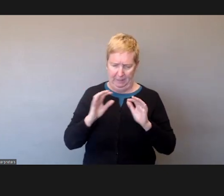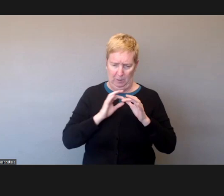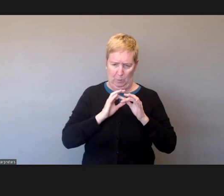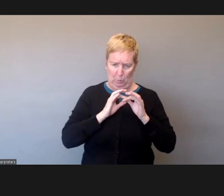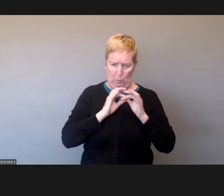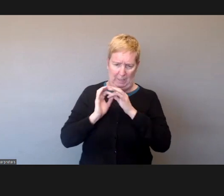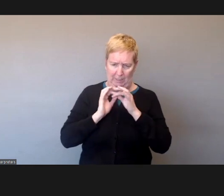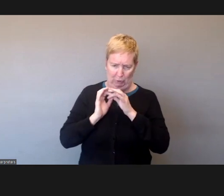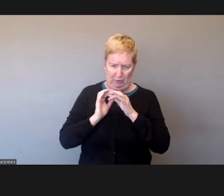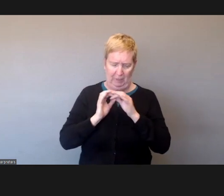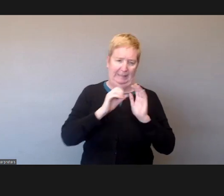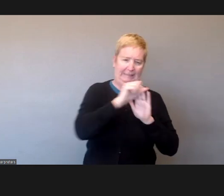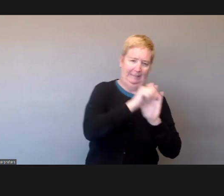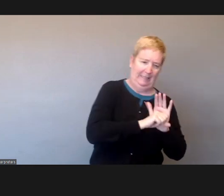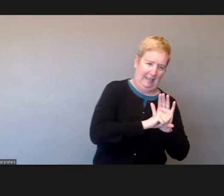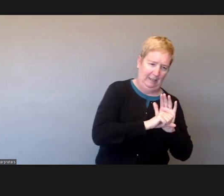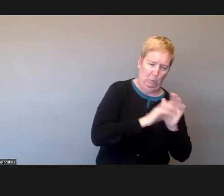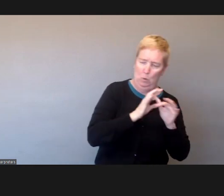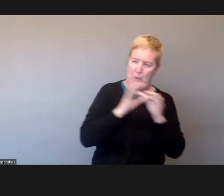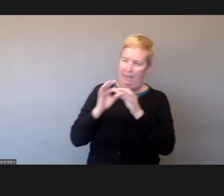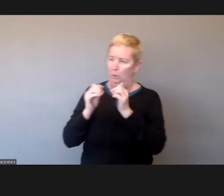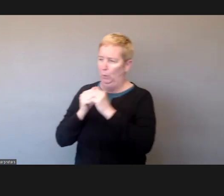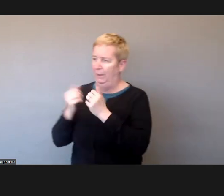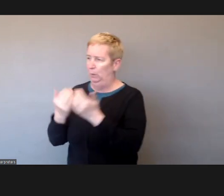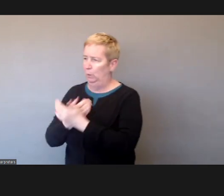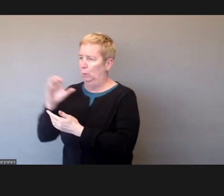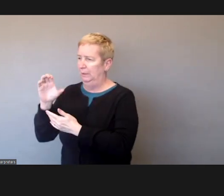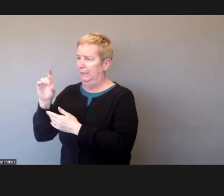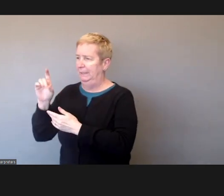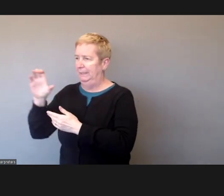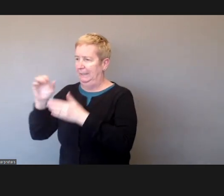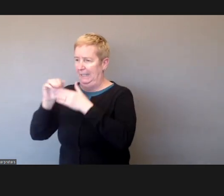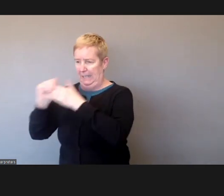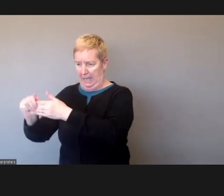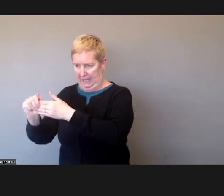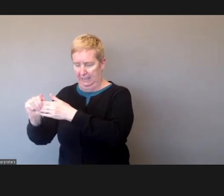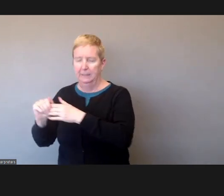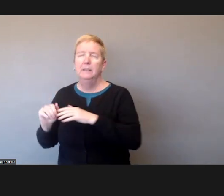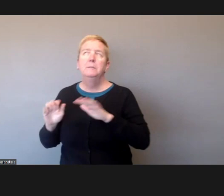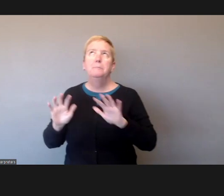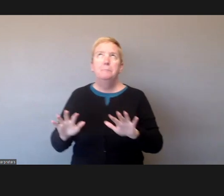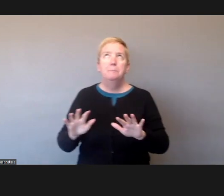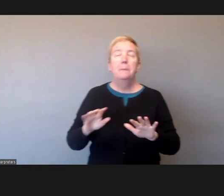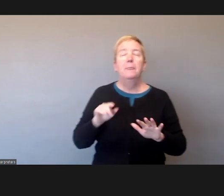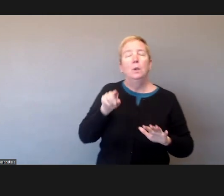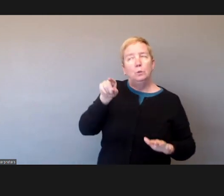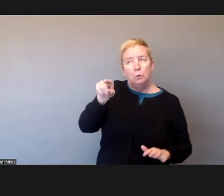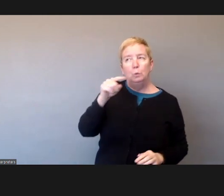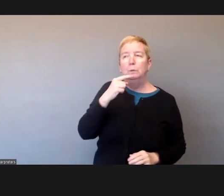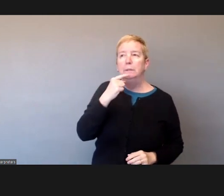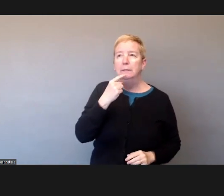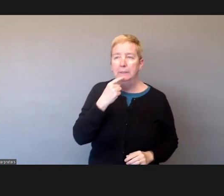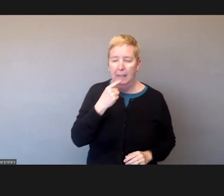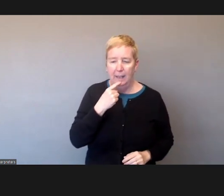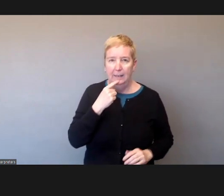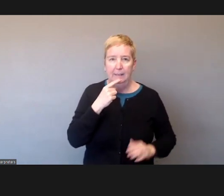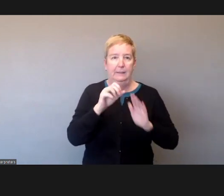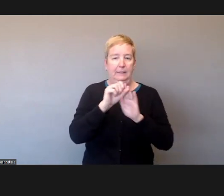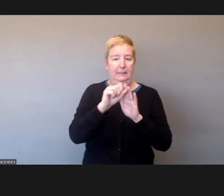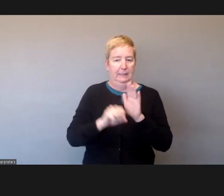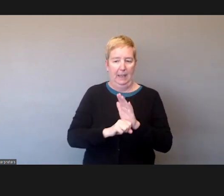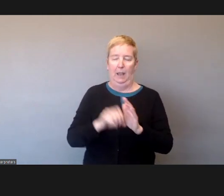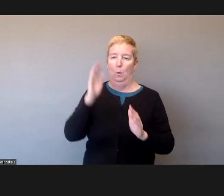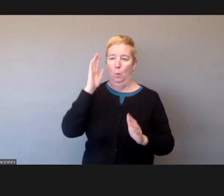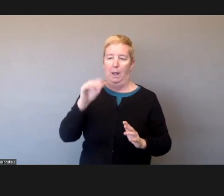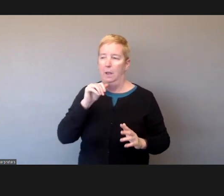the new CDC guidelines, that being as follows. Number one, you started out by saying that the state is not going to be adopting